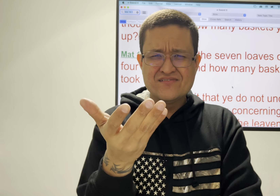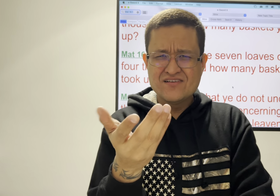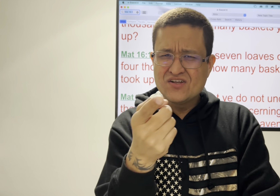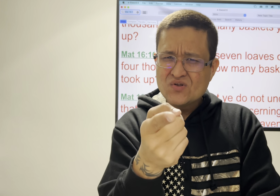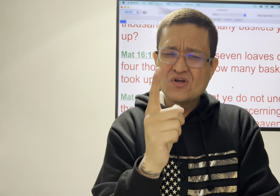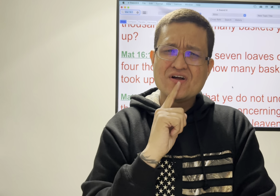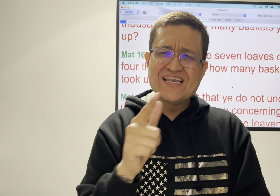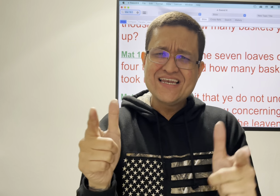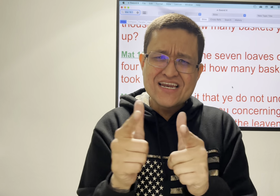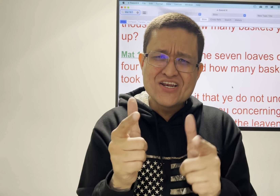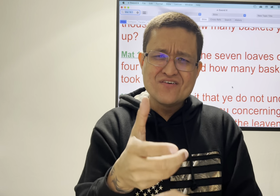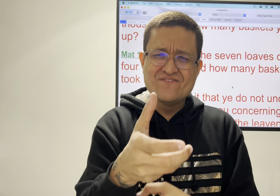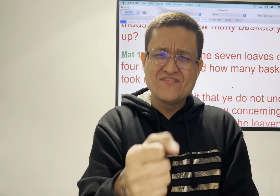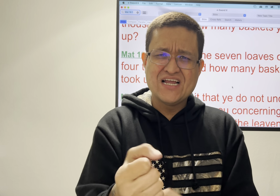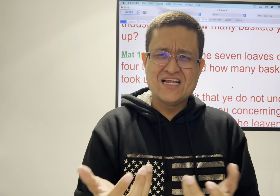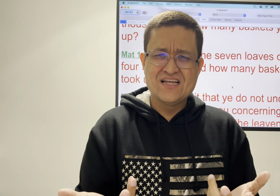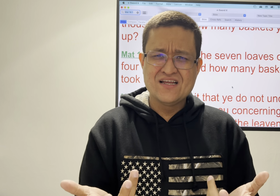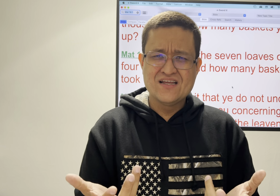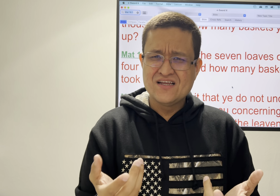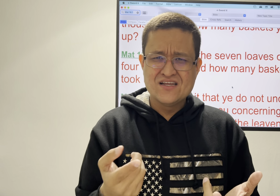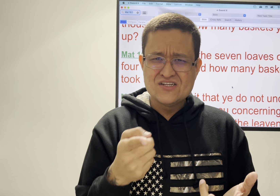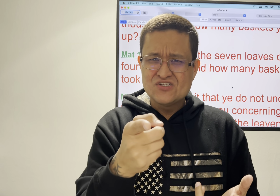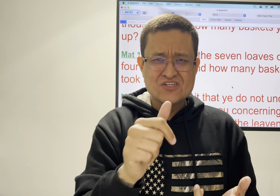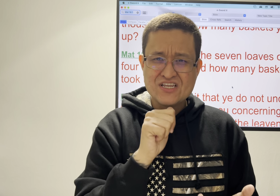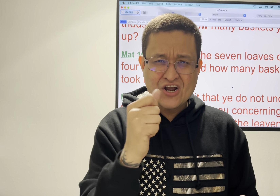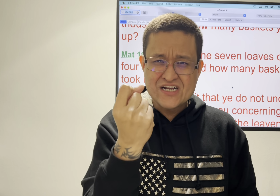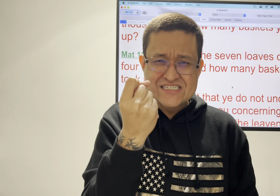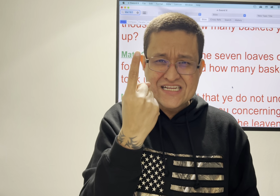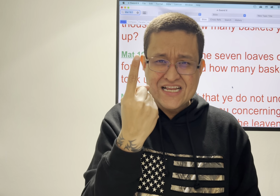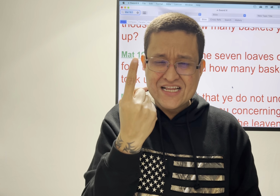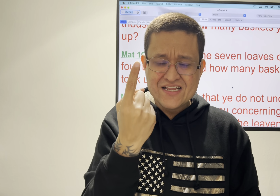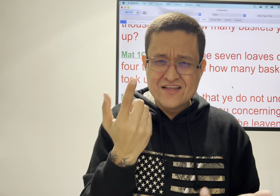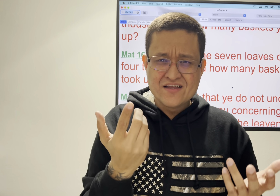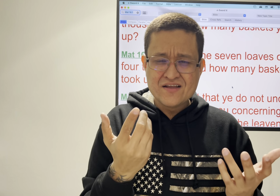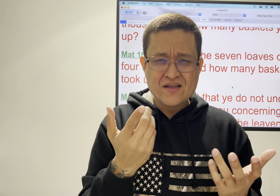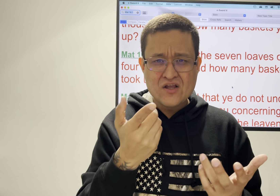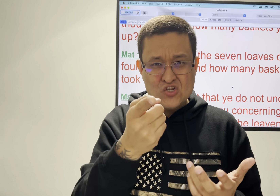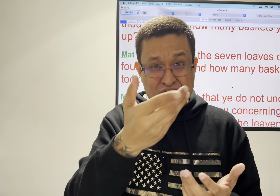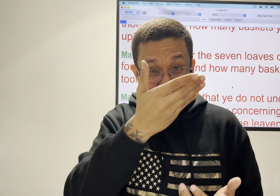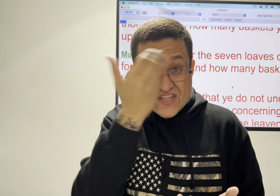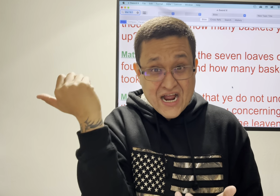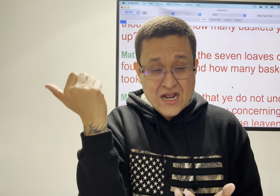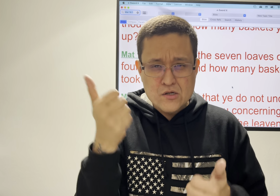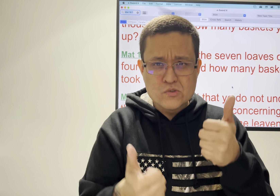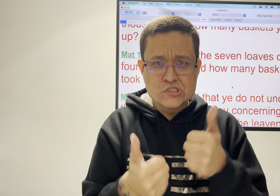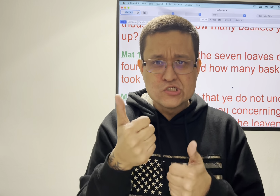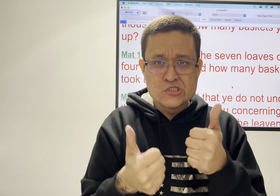So Jesus is talking to the disciples, saying, oh, you have little faith. Do you not understand? Yeah. You already